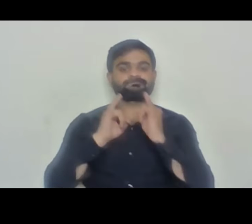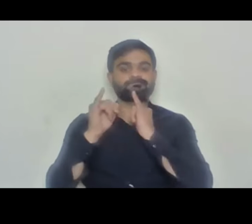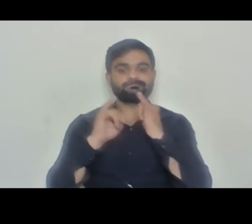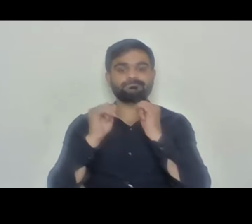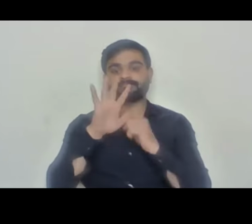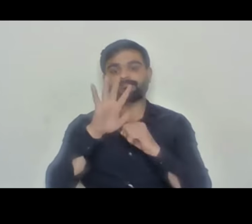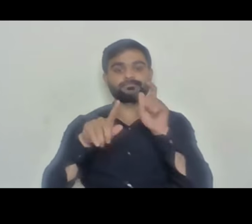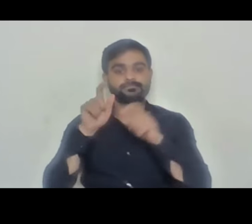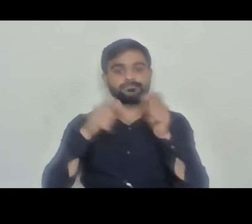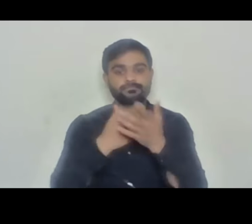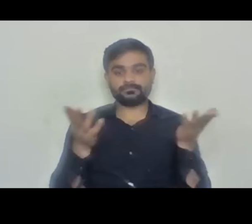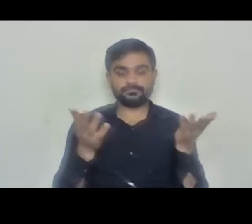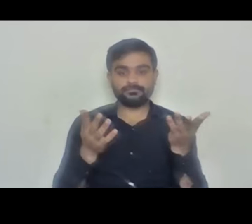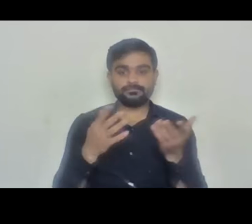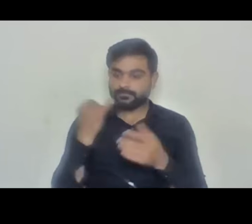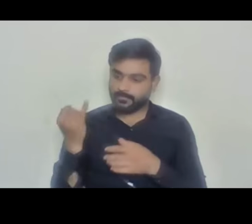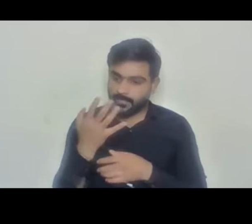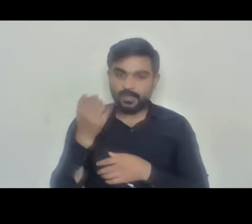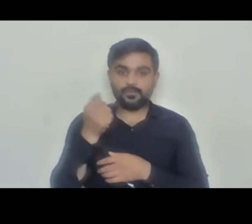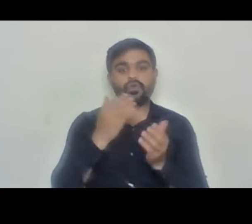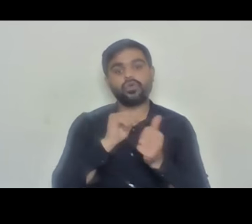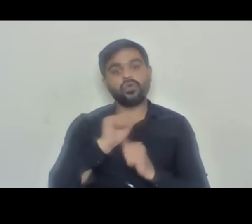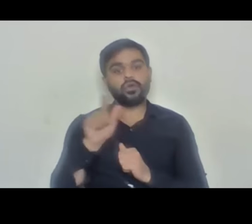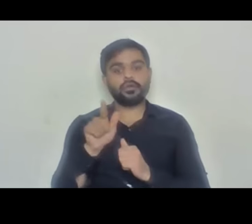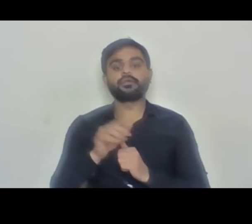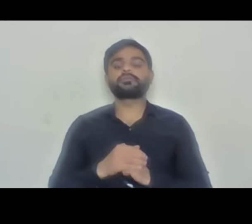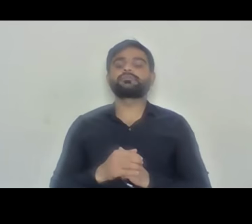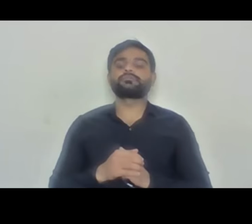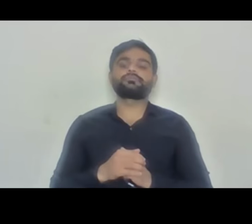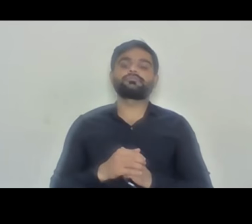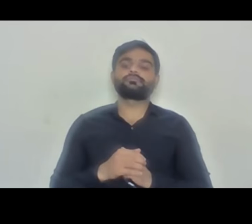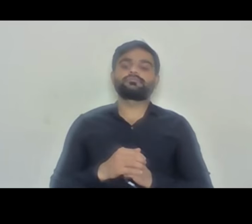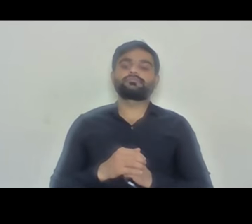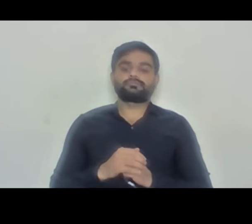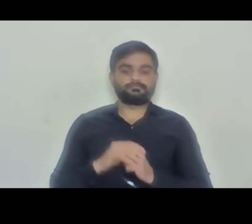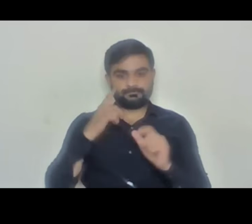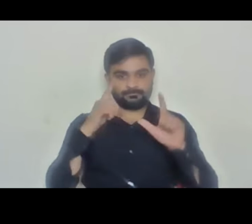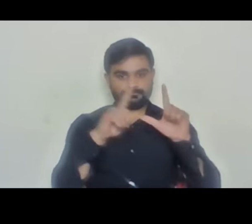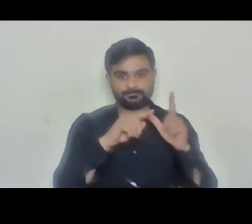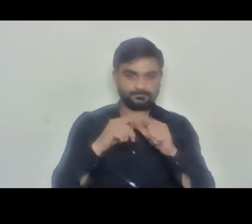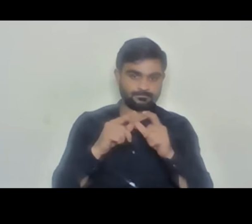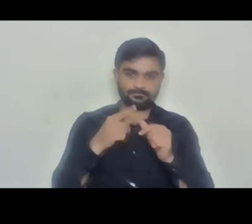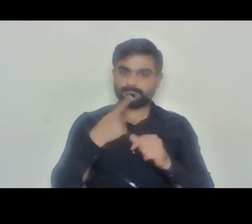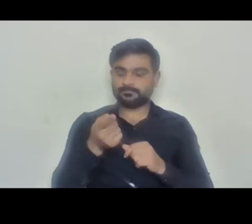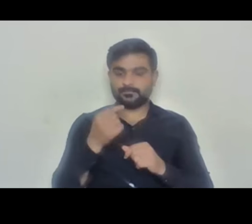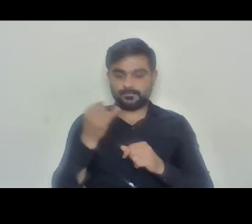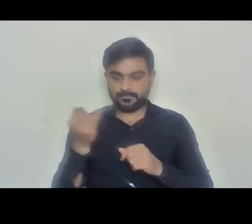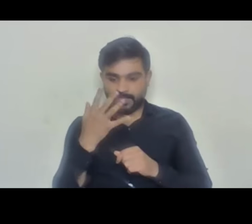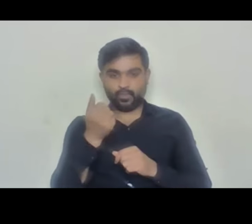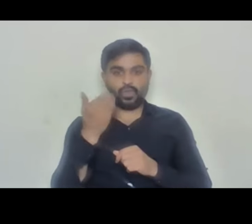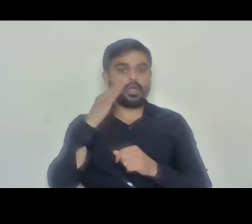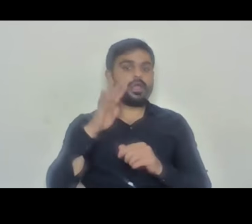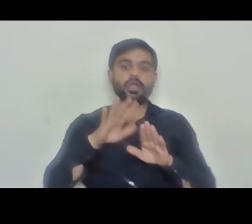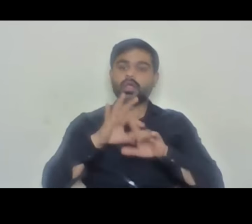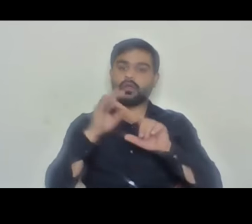people, therefore your findings, although, true for your data set, but these findings are not